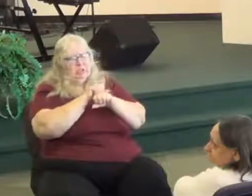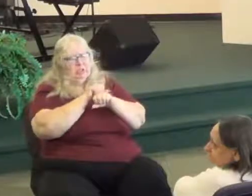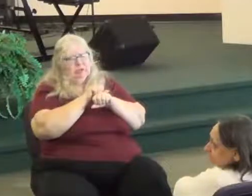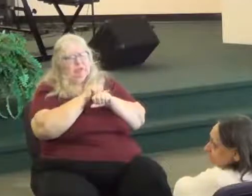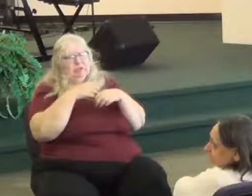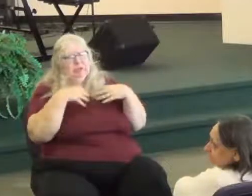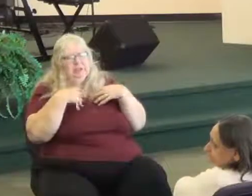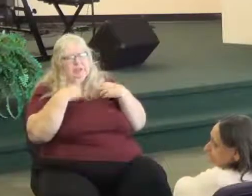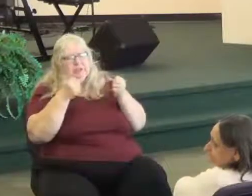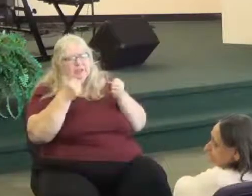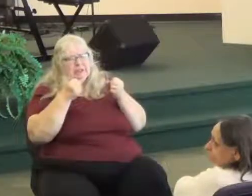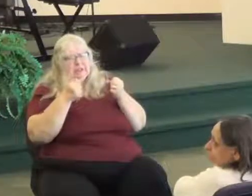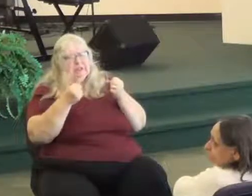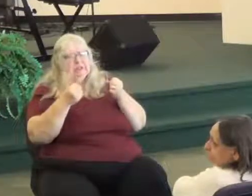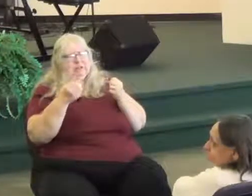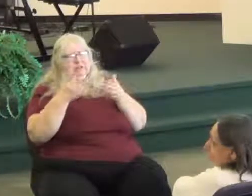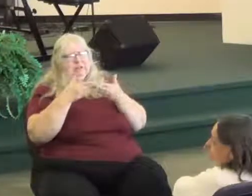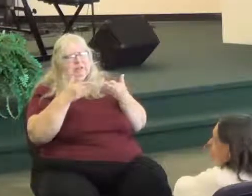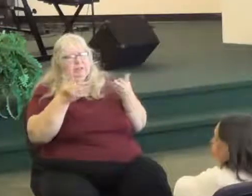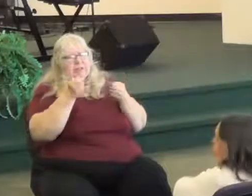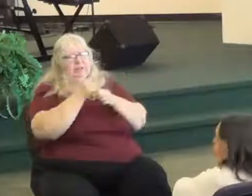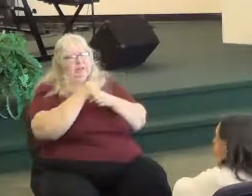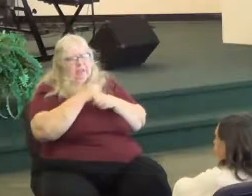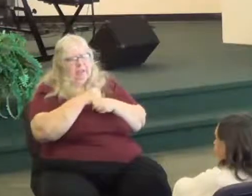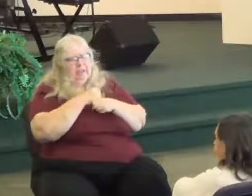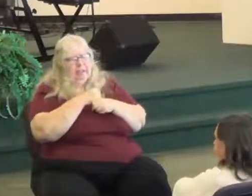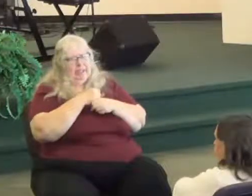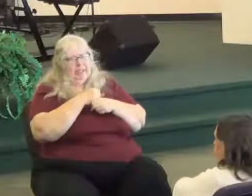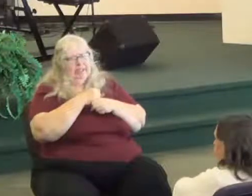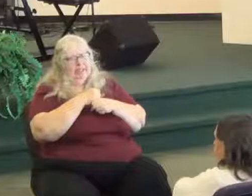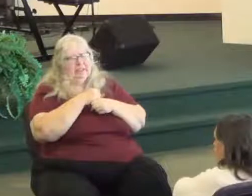He's greater than his creation. He's the creator.